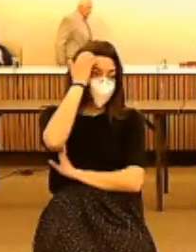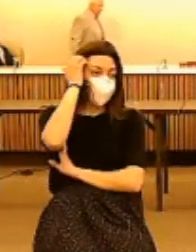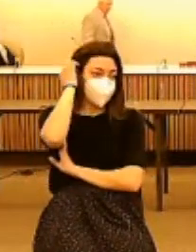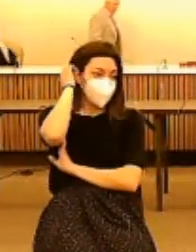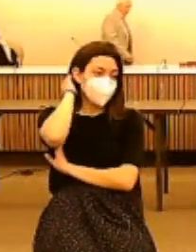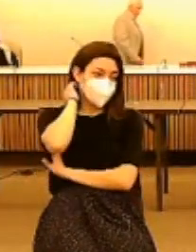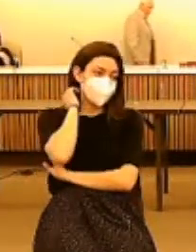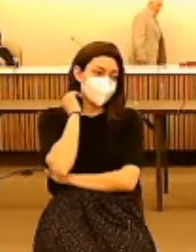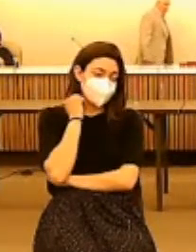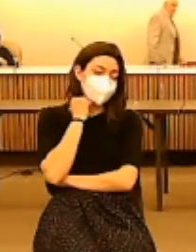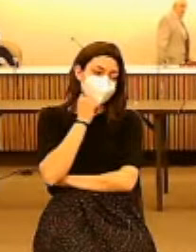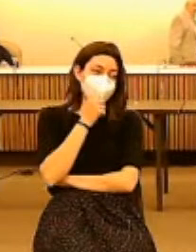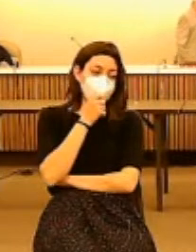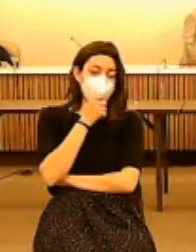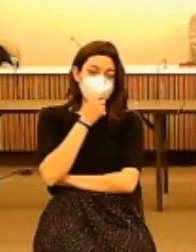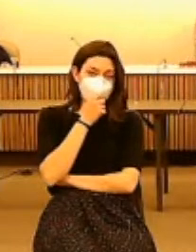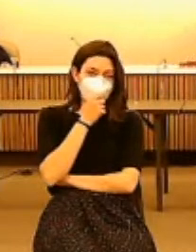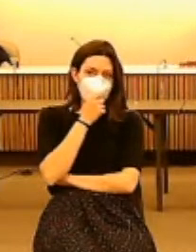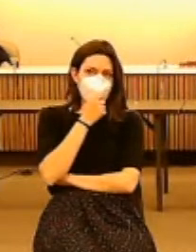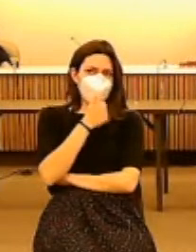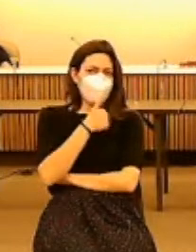or 4 times. My screen is bright again.